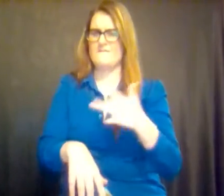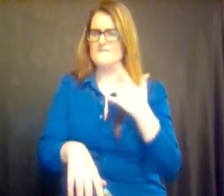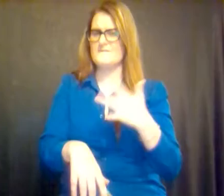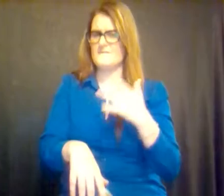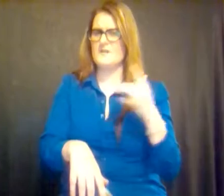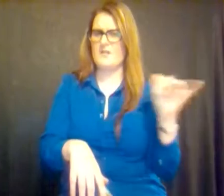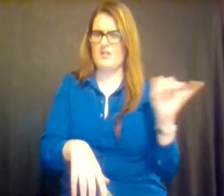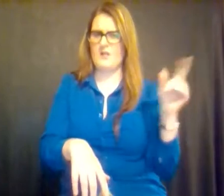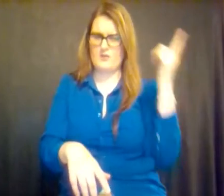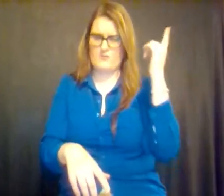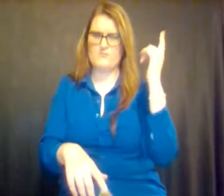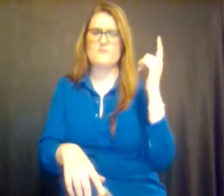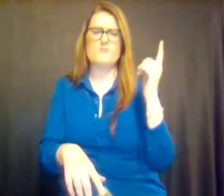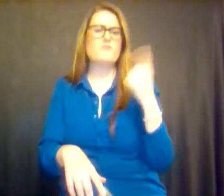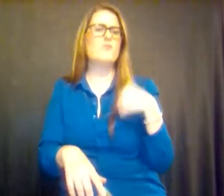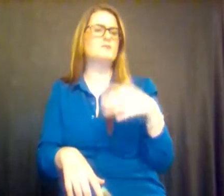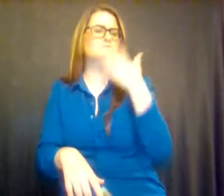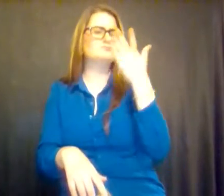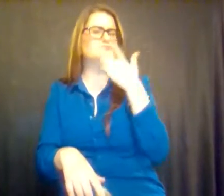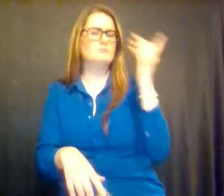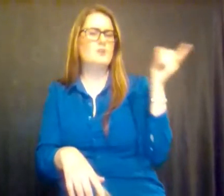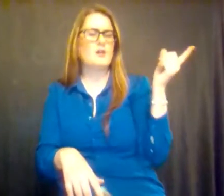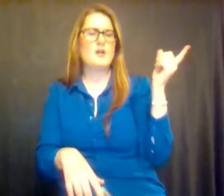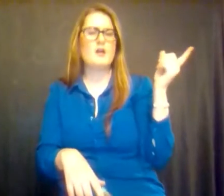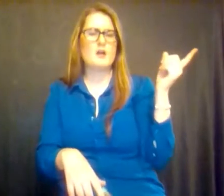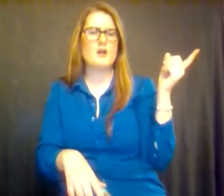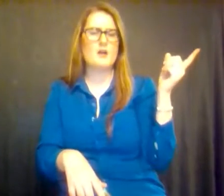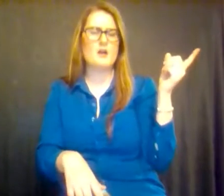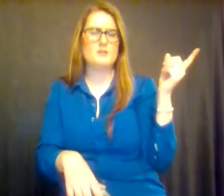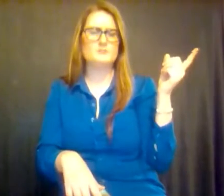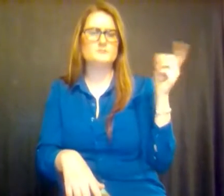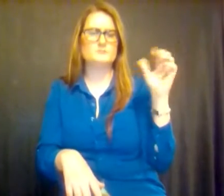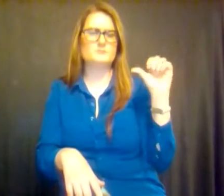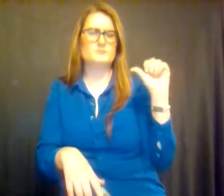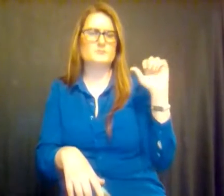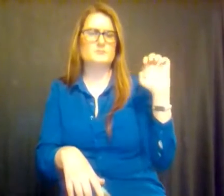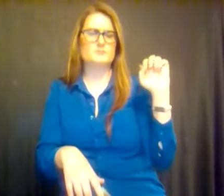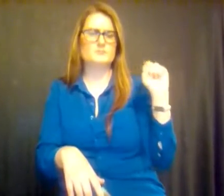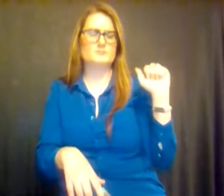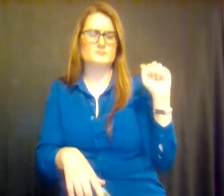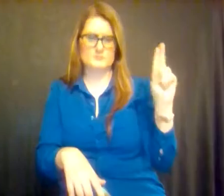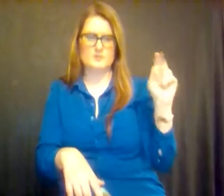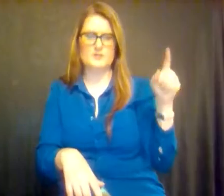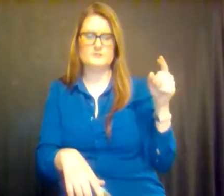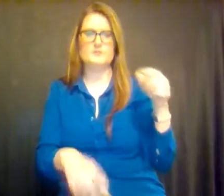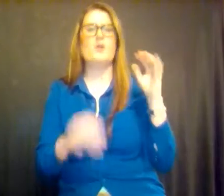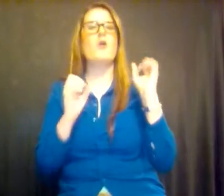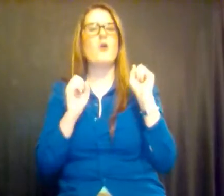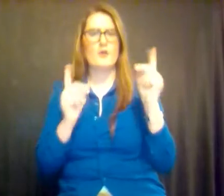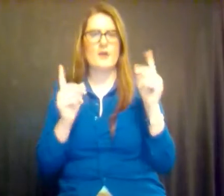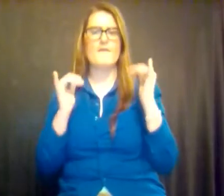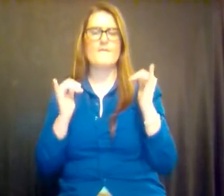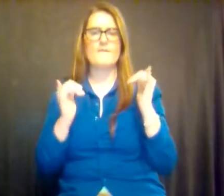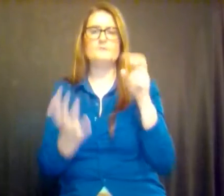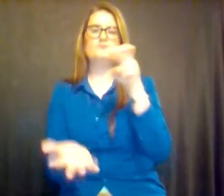him. All right, kneel down, boy, and I'll give you my blessing." So Jacob knelt down in front of his father,